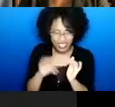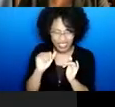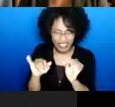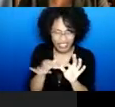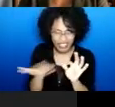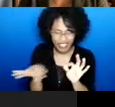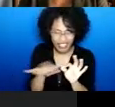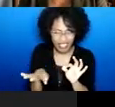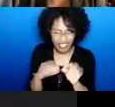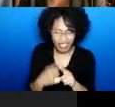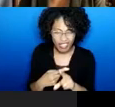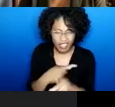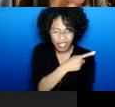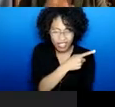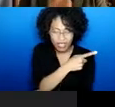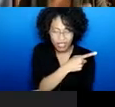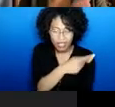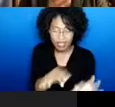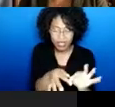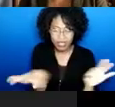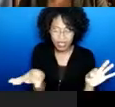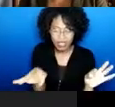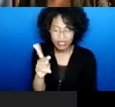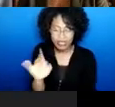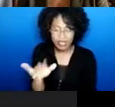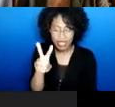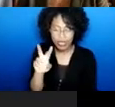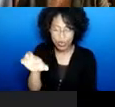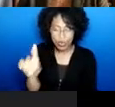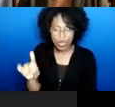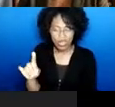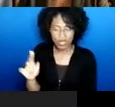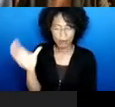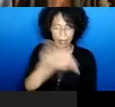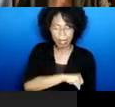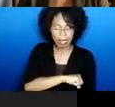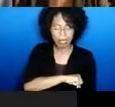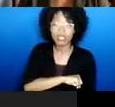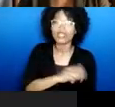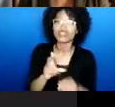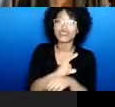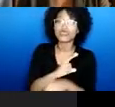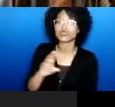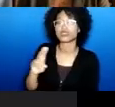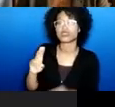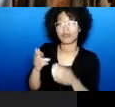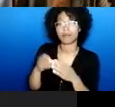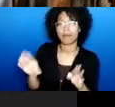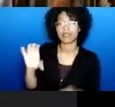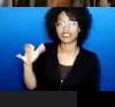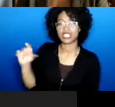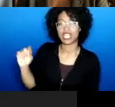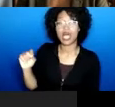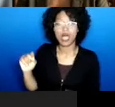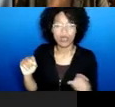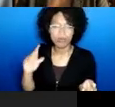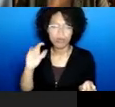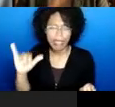repeatedly getting some keyword wrong, you can just use the public chat and write, "Hey, I noticed that the AI is